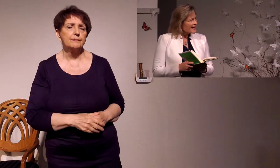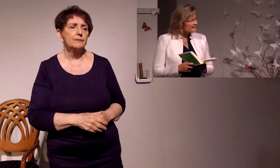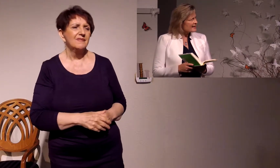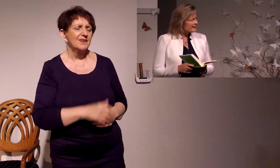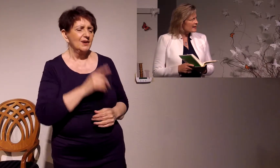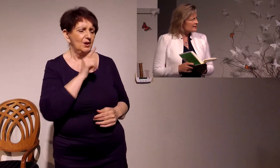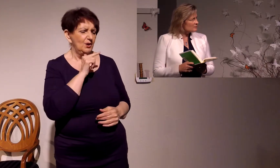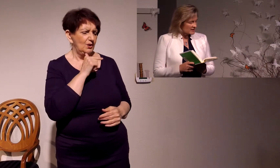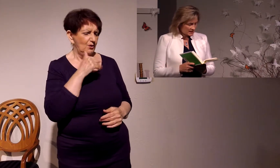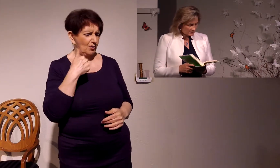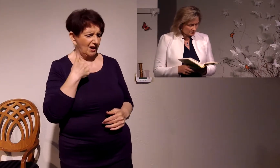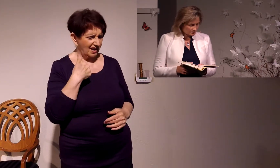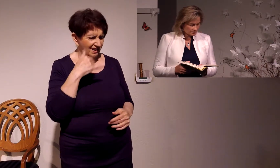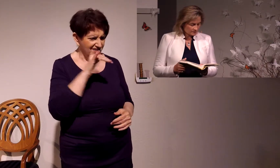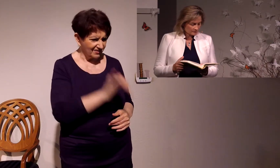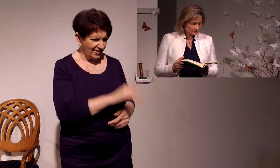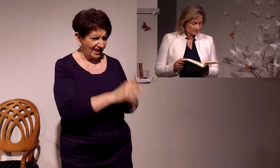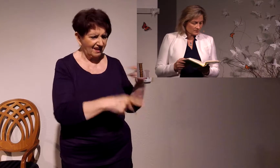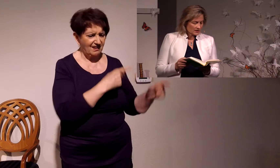Who has that kind of money?